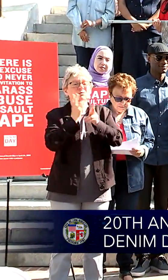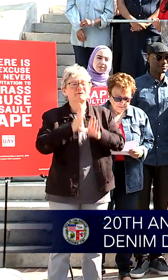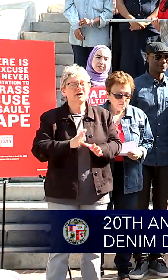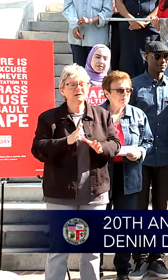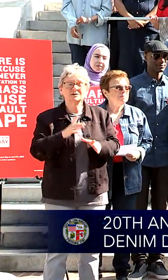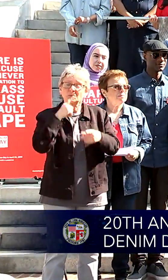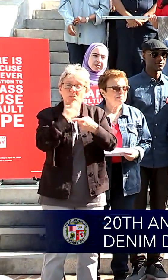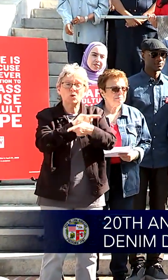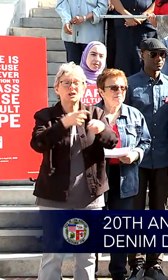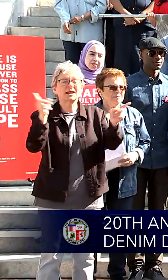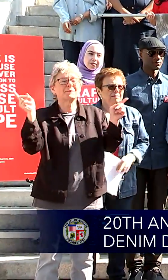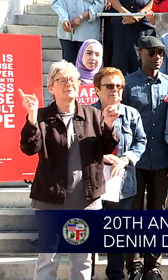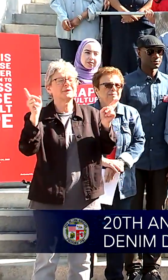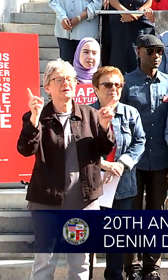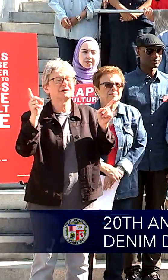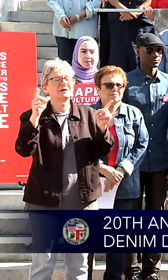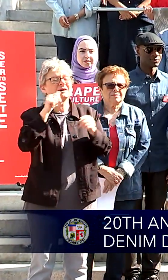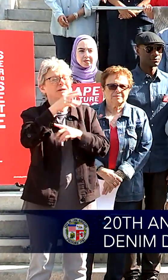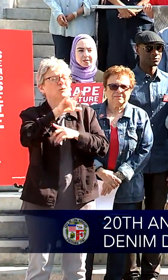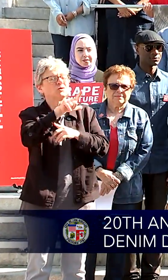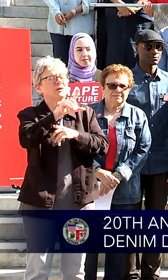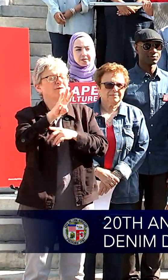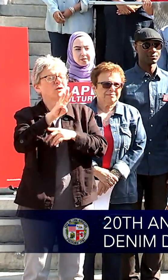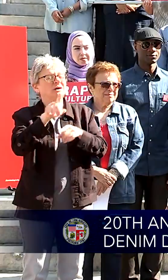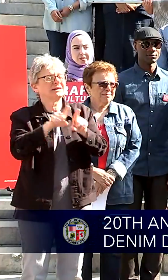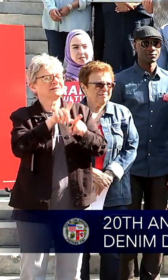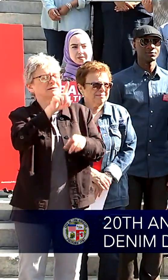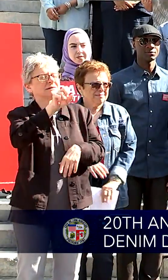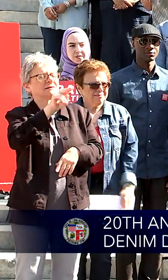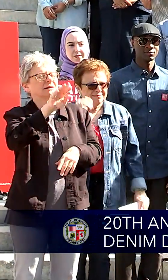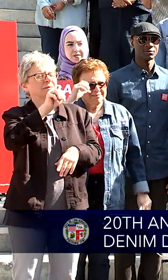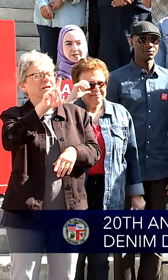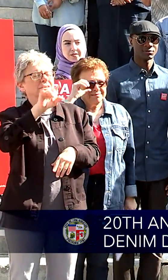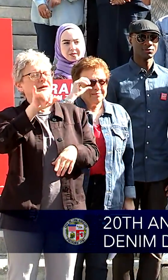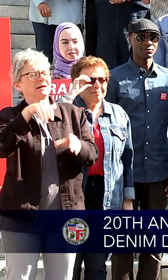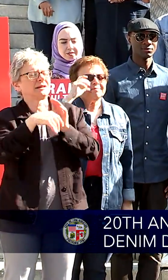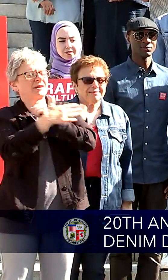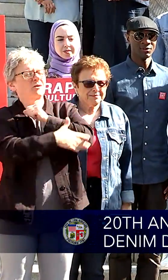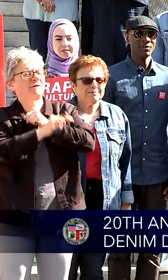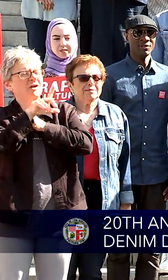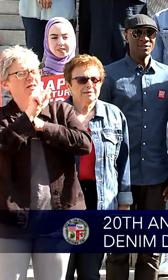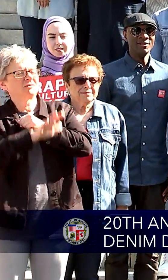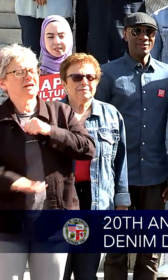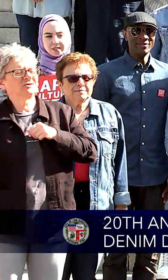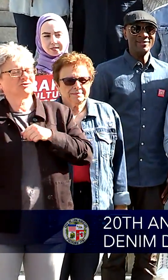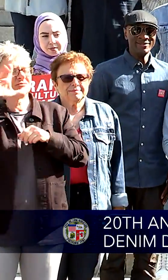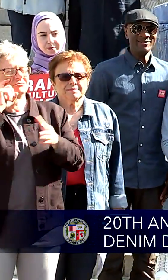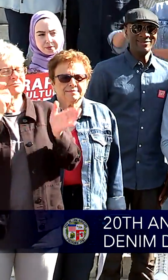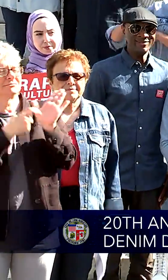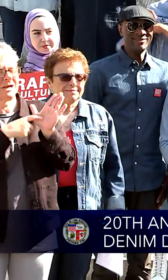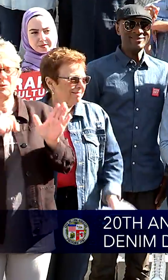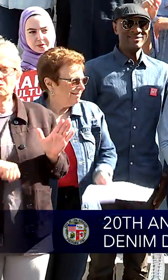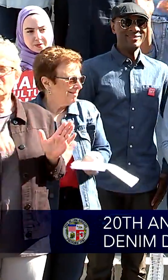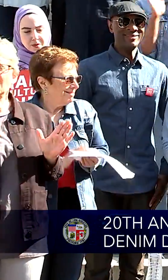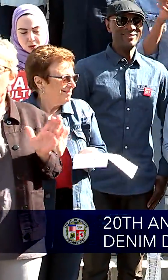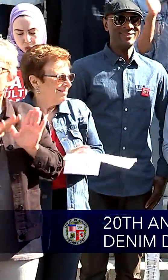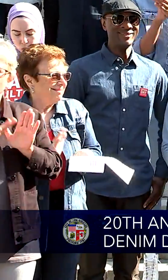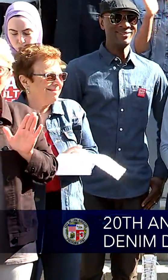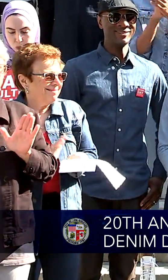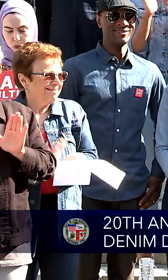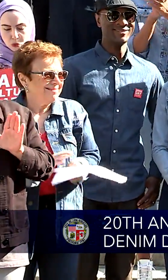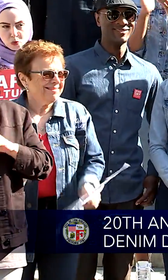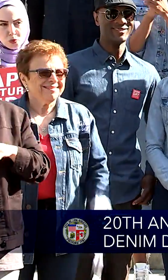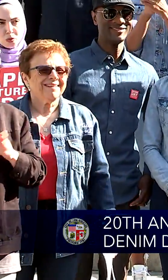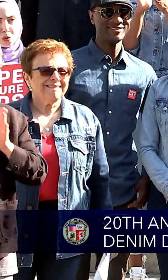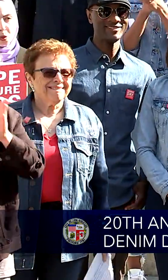Supervisors proclaimed April 24 as Denim Day in the county of Los Angeles. And we are proud of that. All